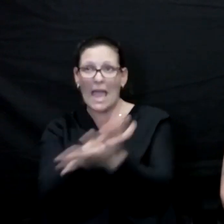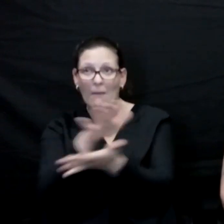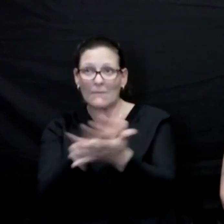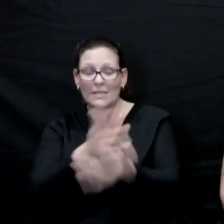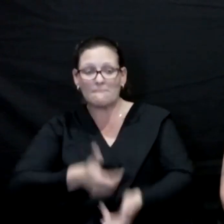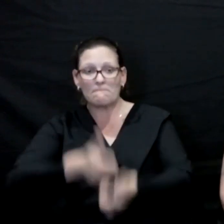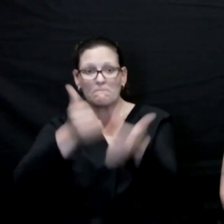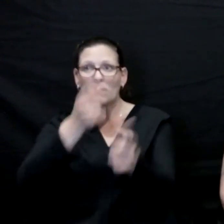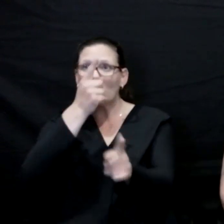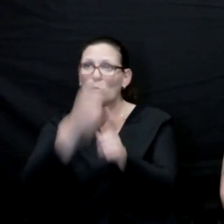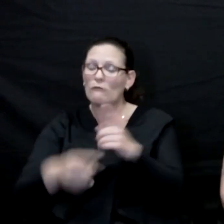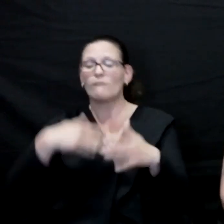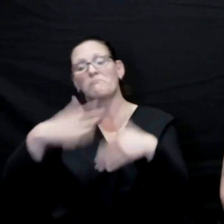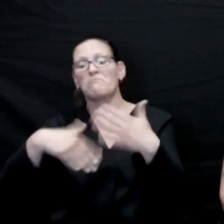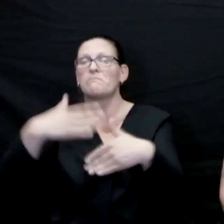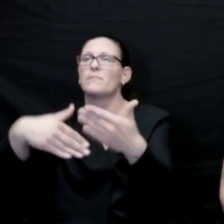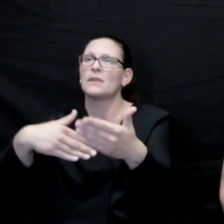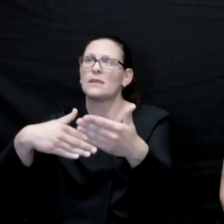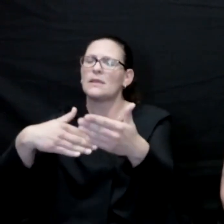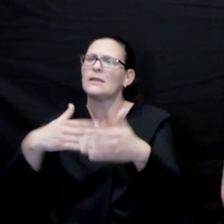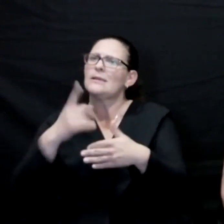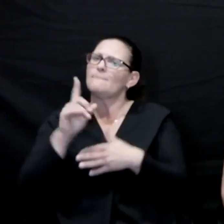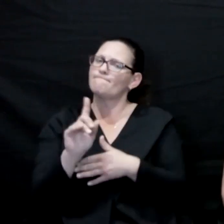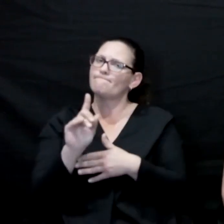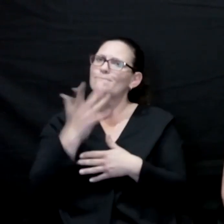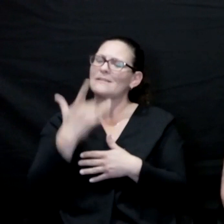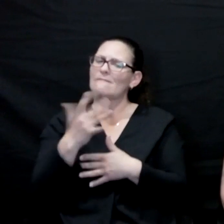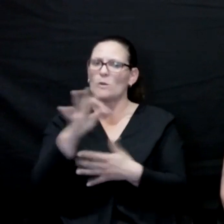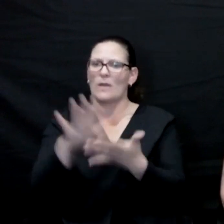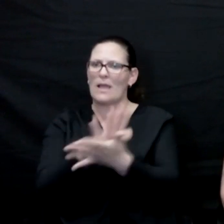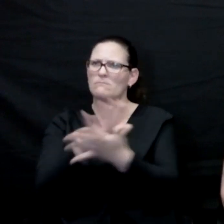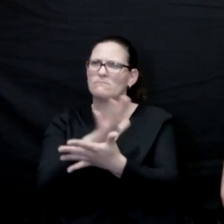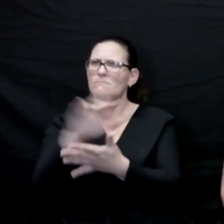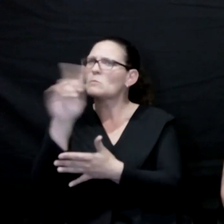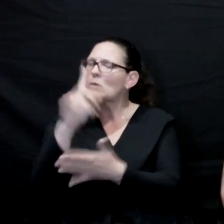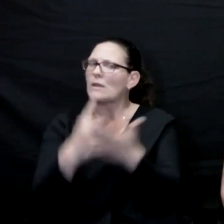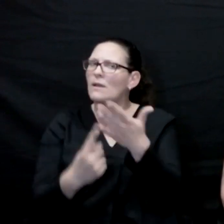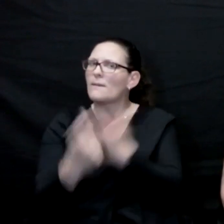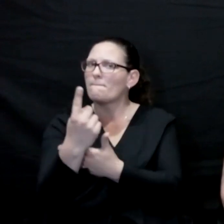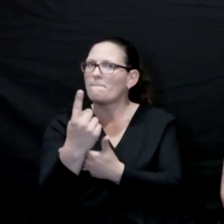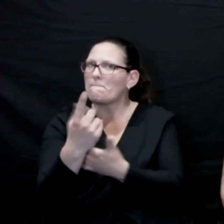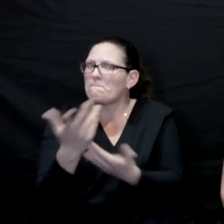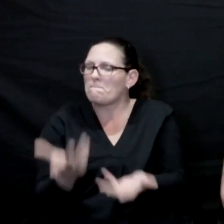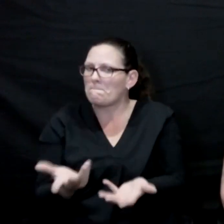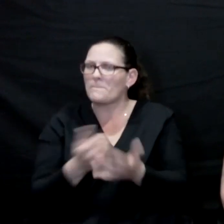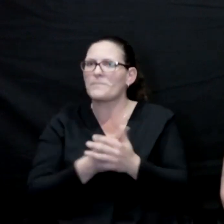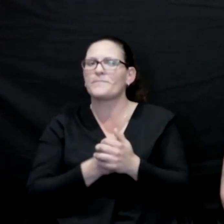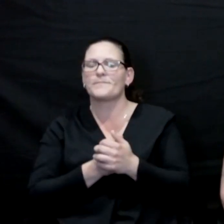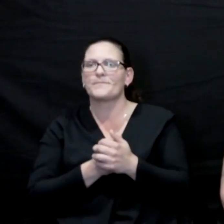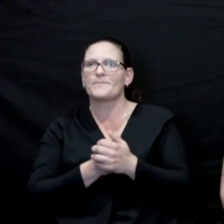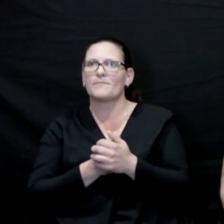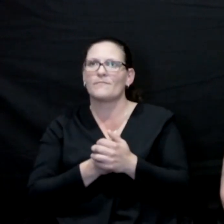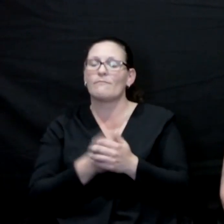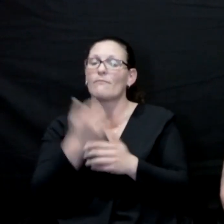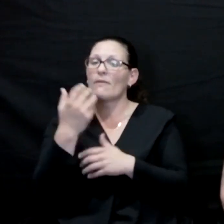what happens when you're not happy with the plan? Okay, so there's